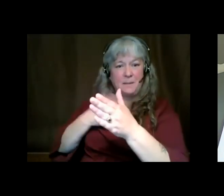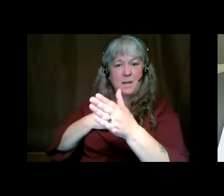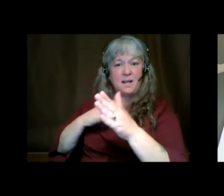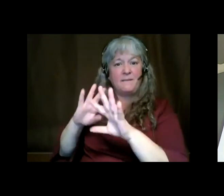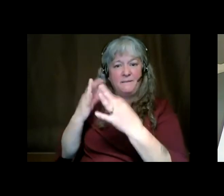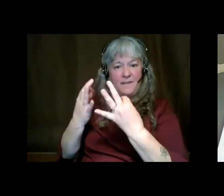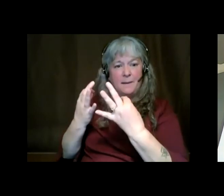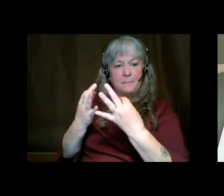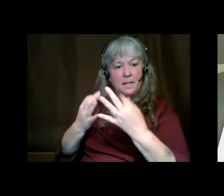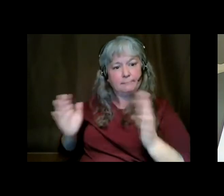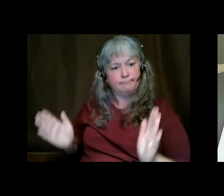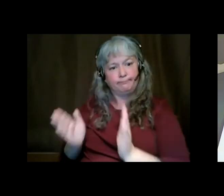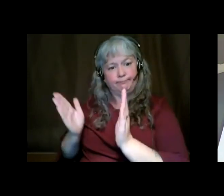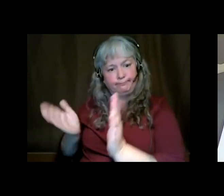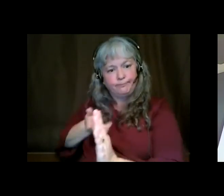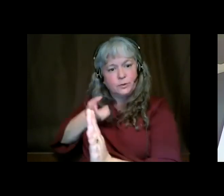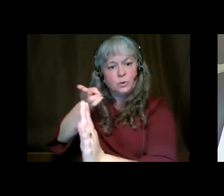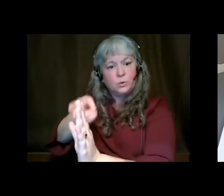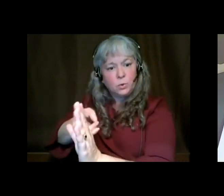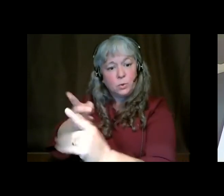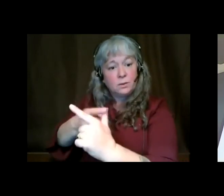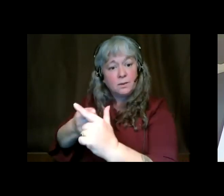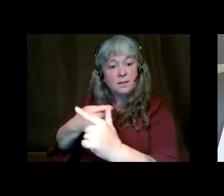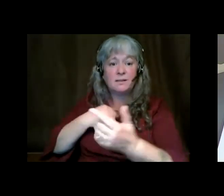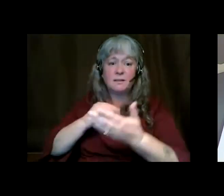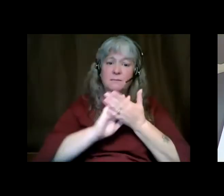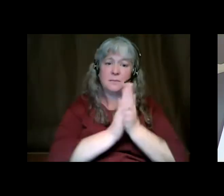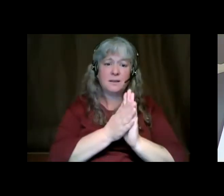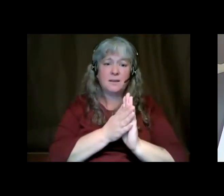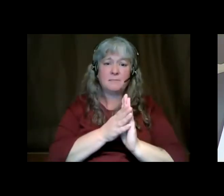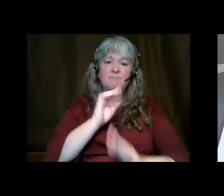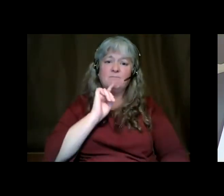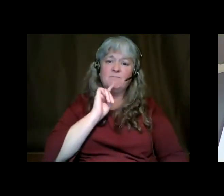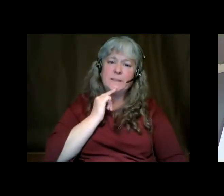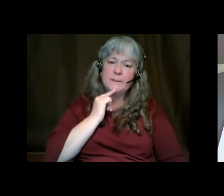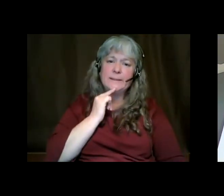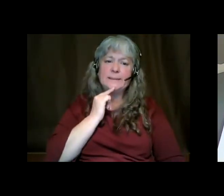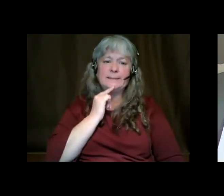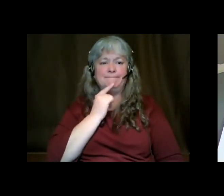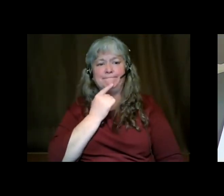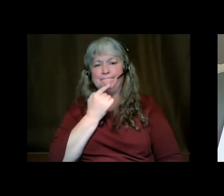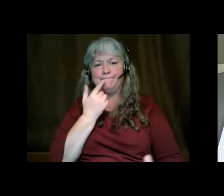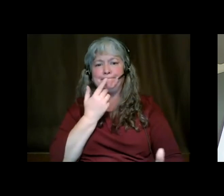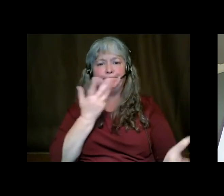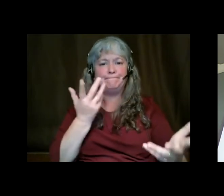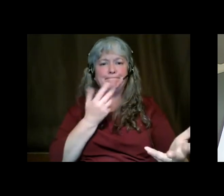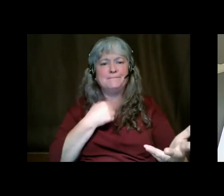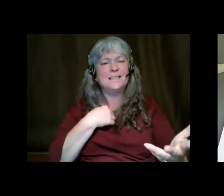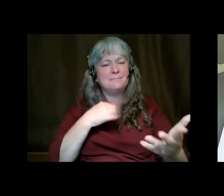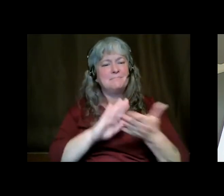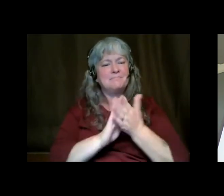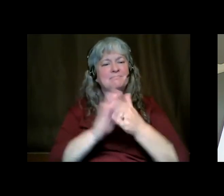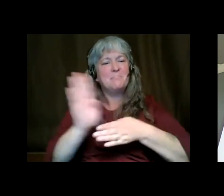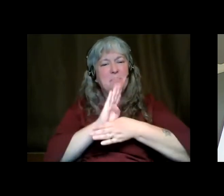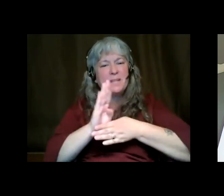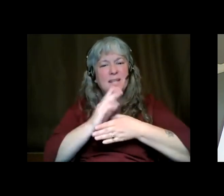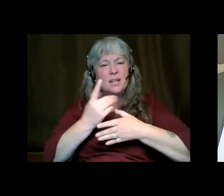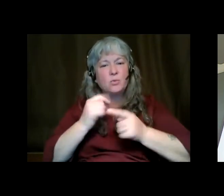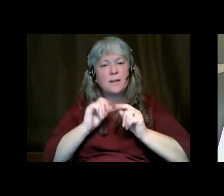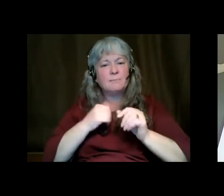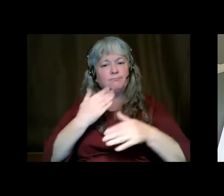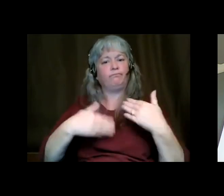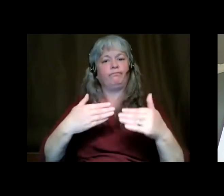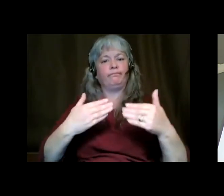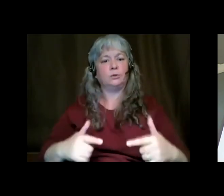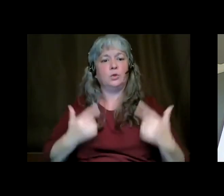pursue. And then I became very busy just trying to survive. And so it's just been recently